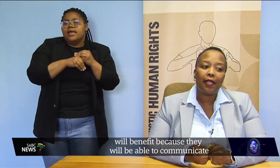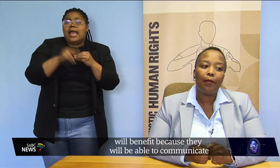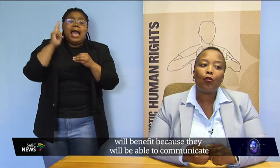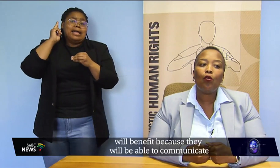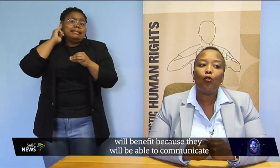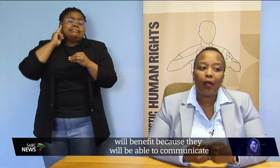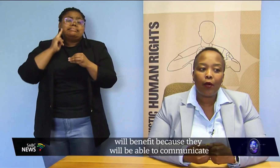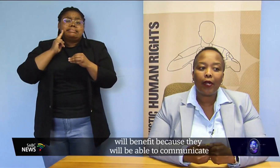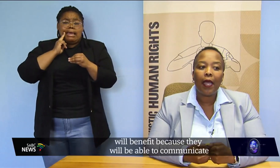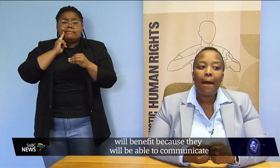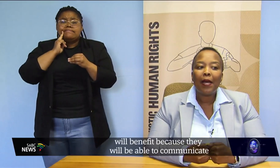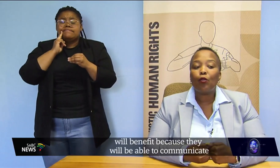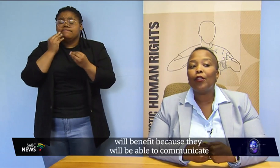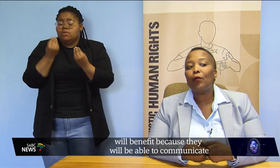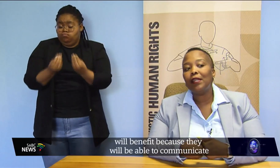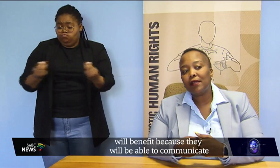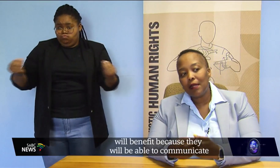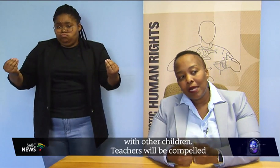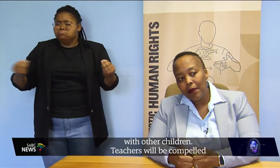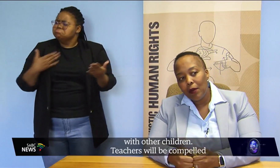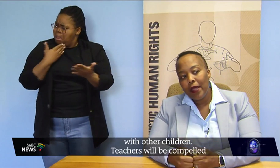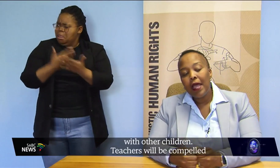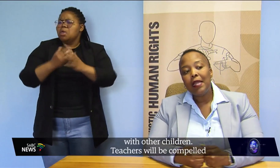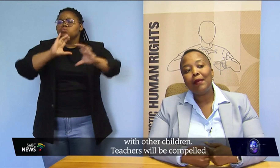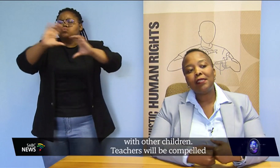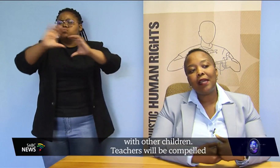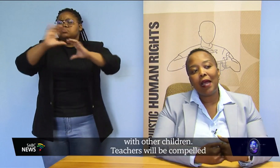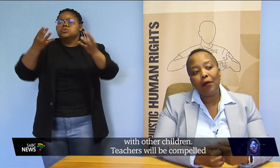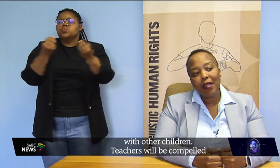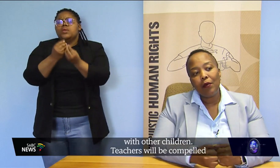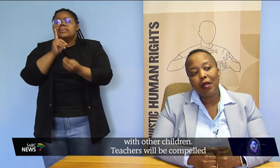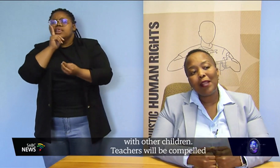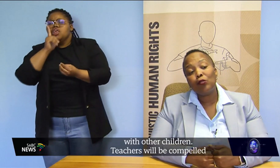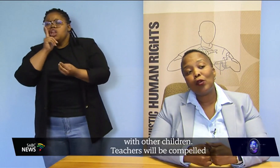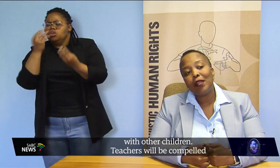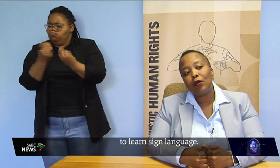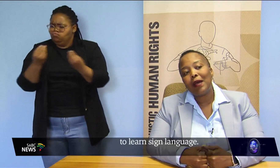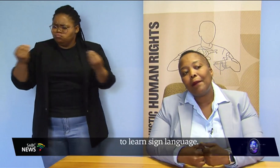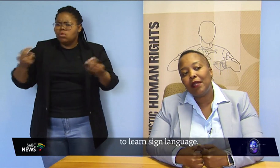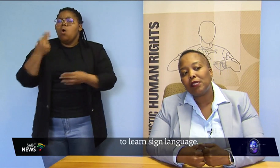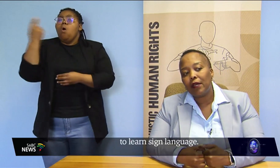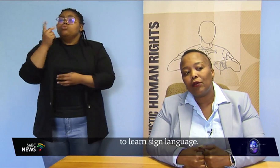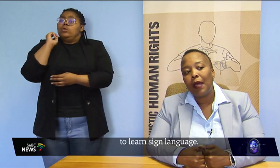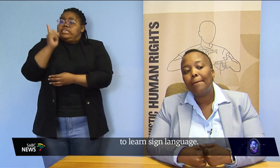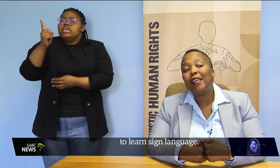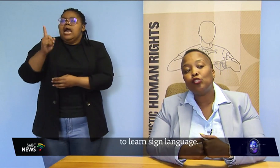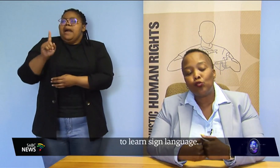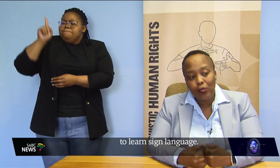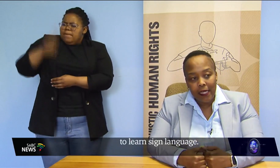ba tlo golwa ka gore ba tlo kgona go boledišana le bana ba bangwe le matitšhere a bona le bona ba tlo tshwanela gore ba gapeletšege gore ba ithute